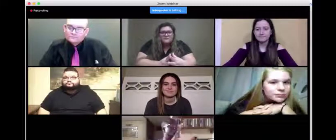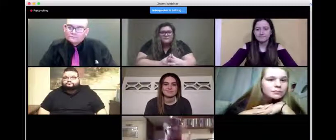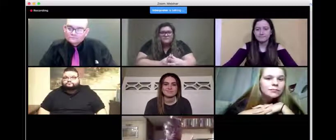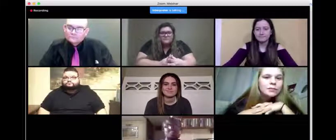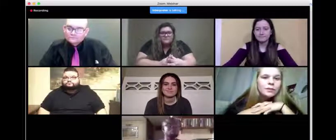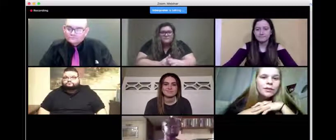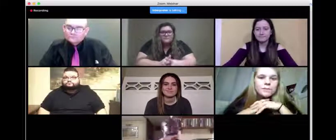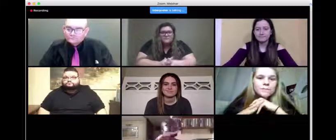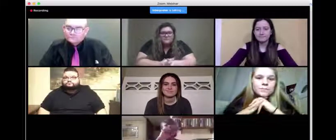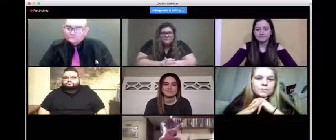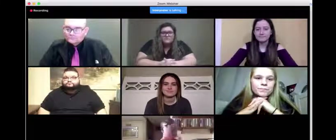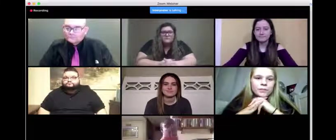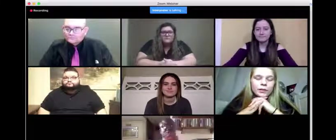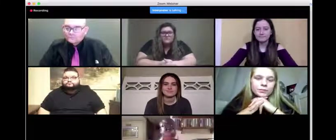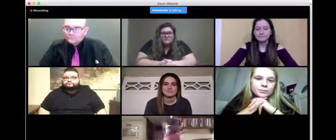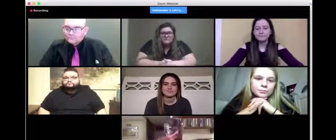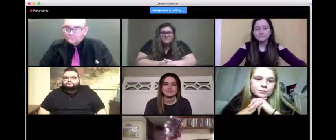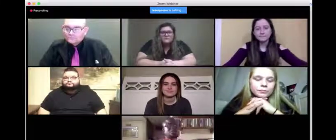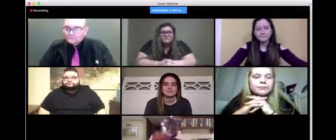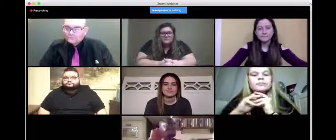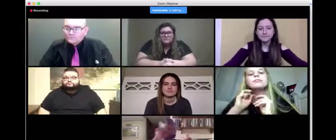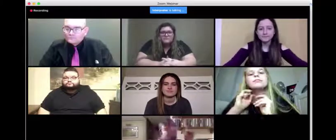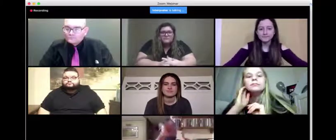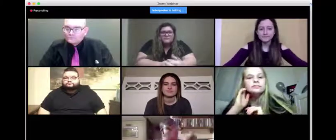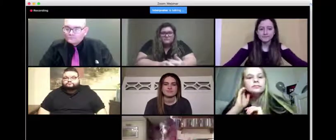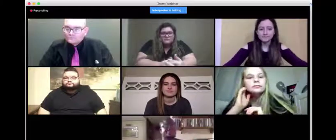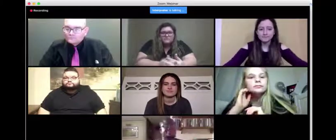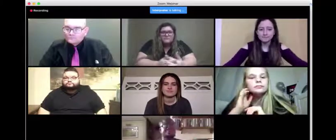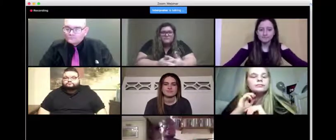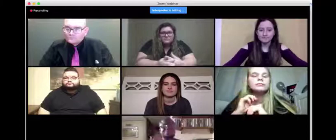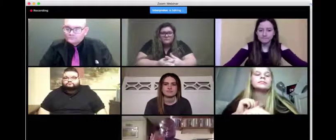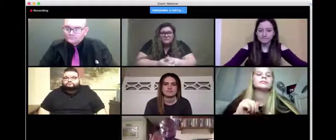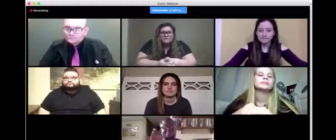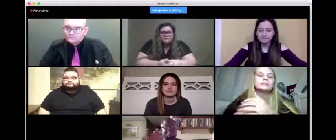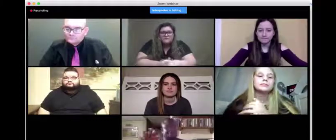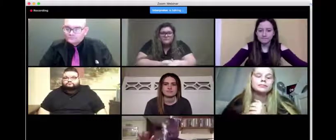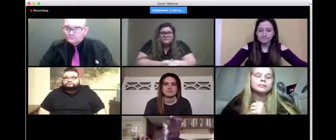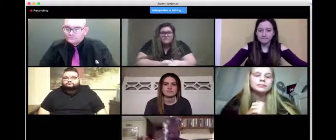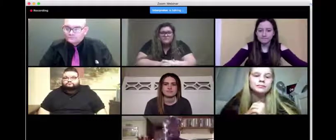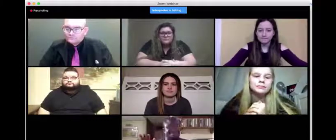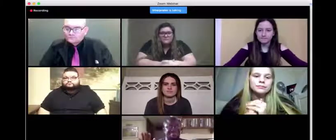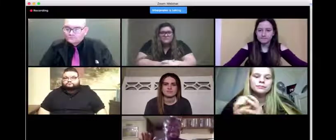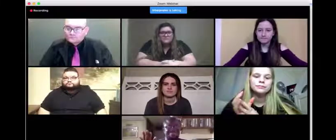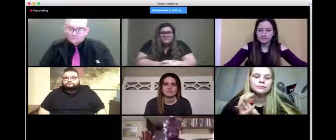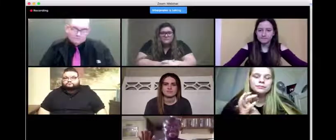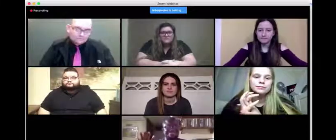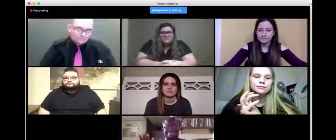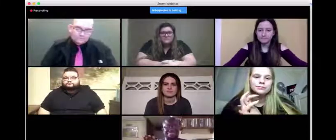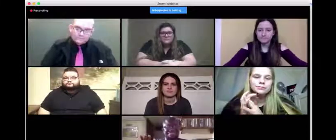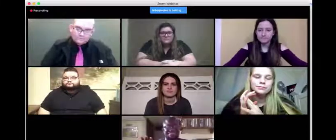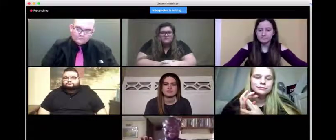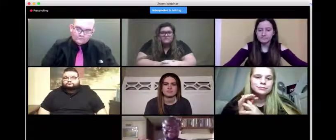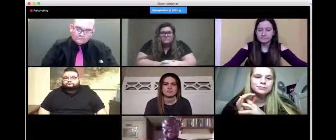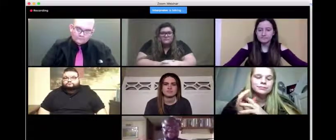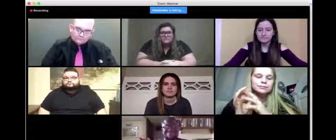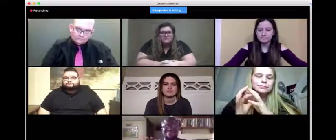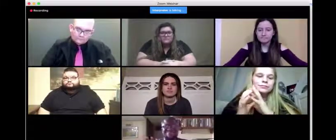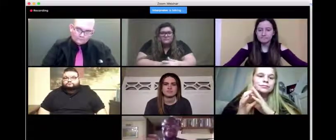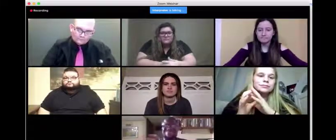digging into the deaf community and the deaf culture and the deaf, ways. So I feel like most